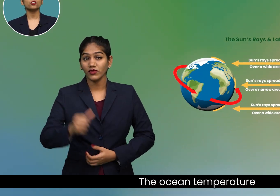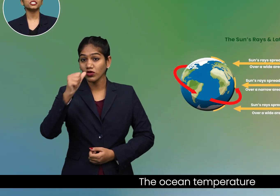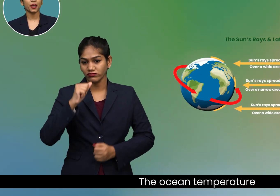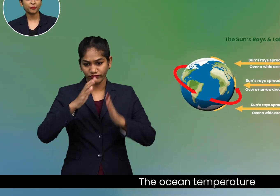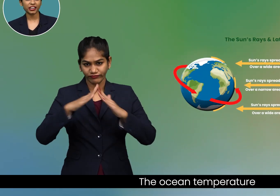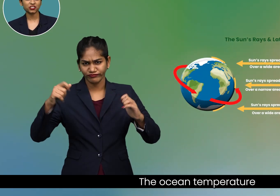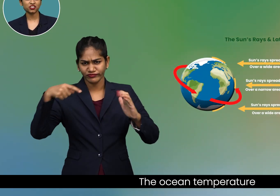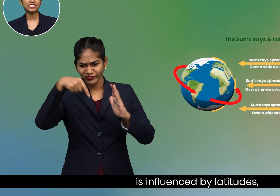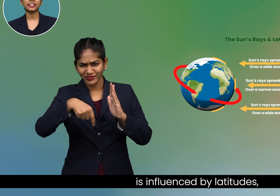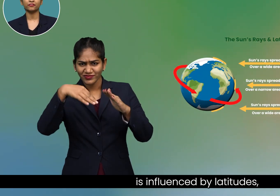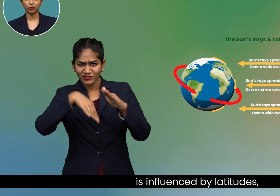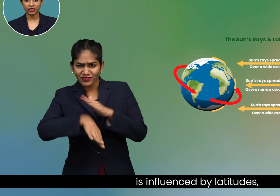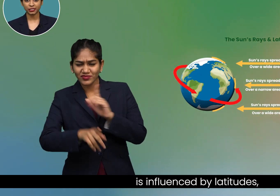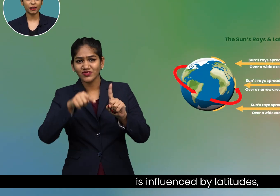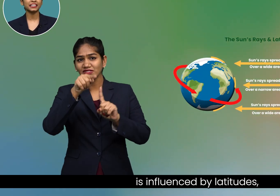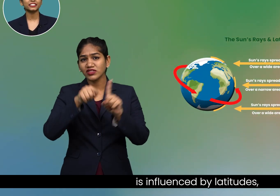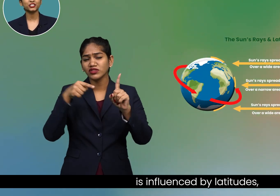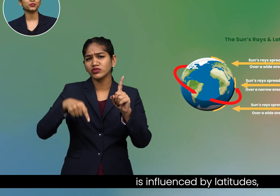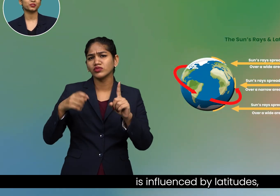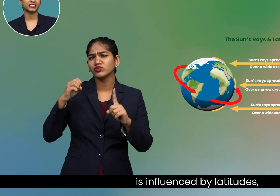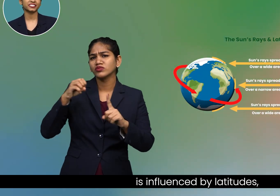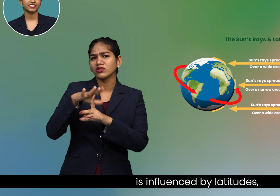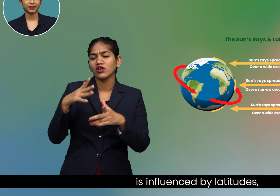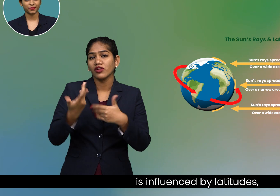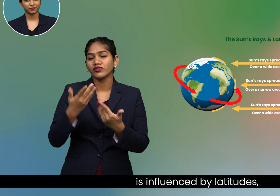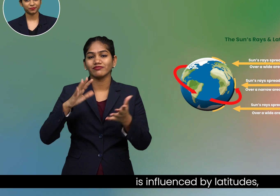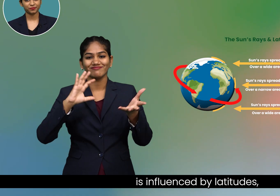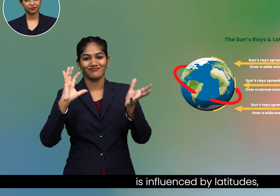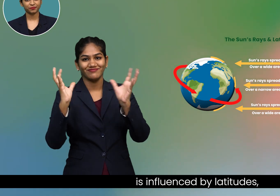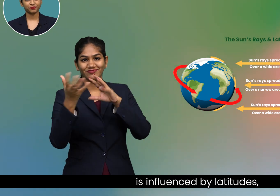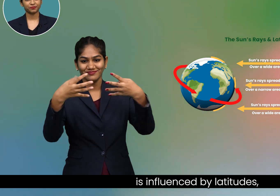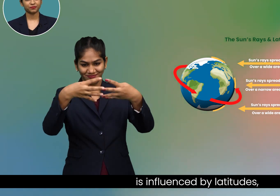The ocean temperature is influenced by latitudes,